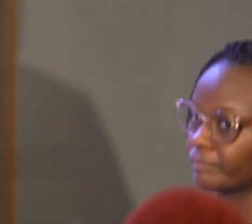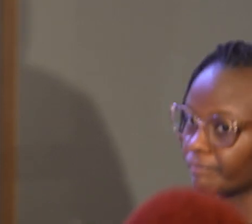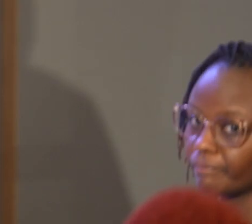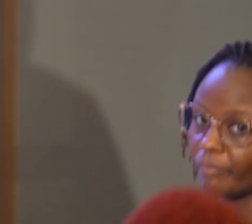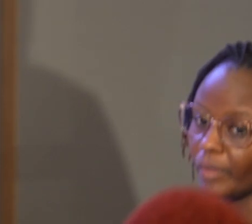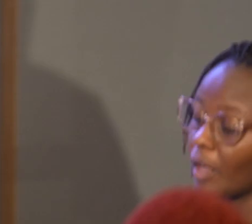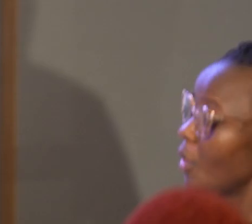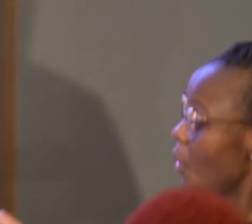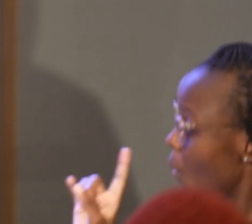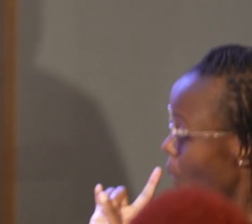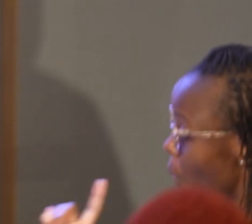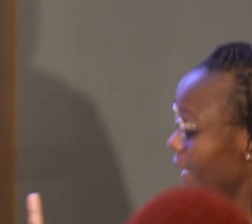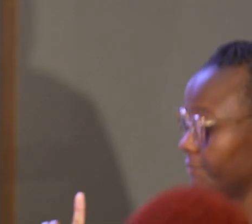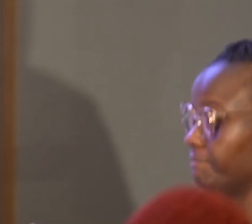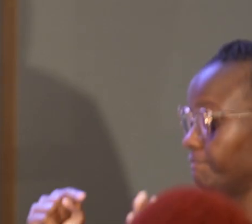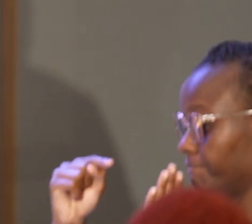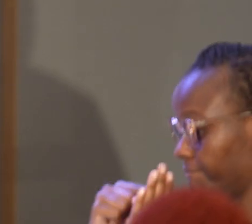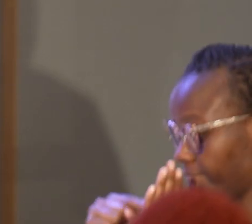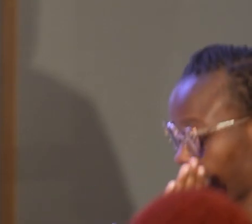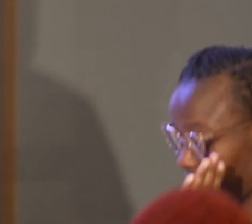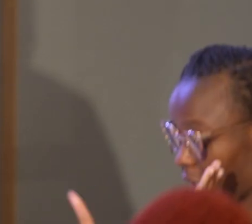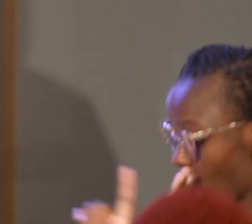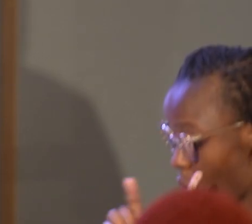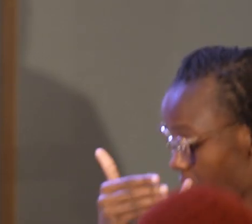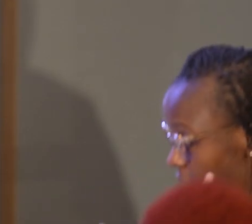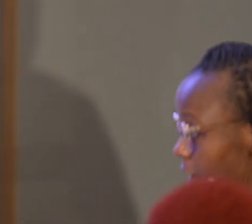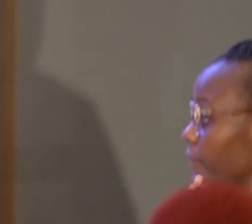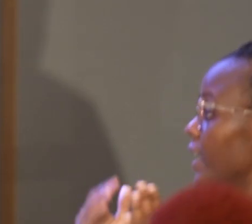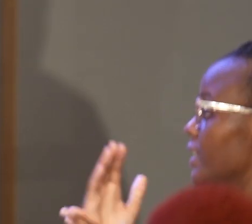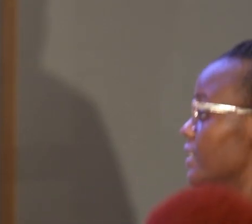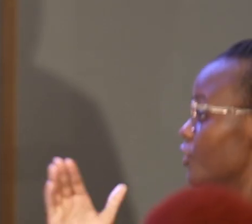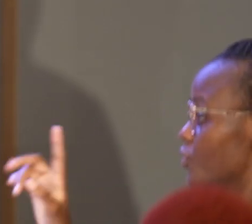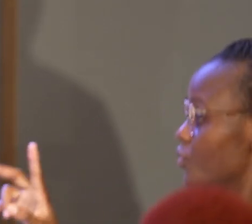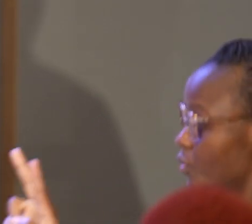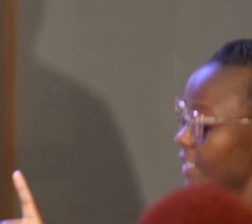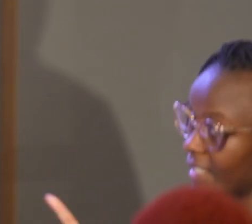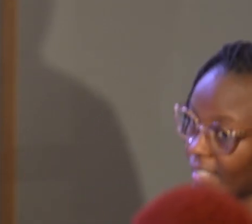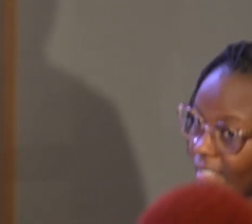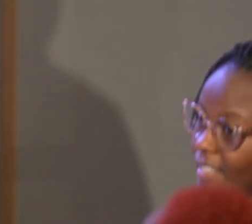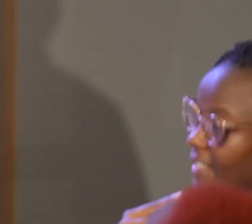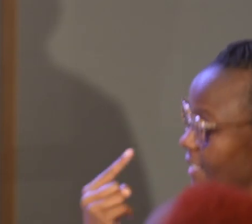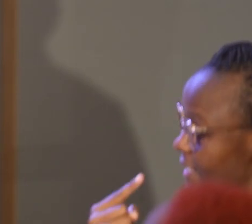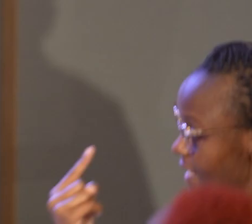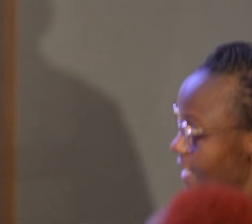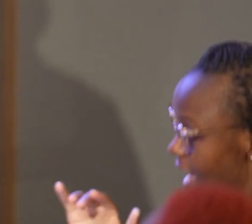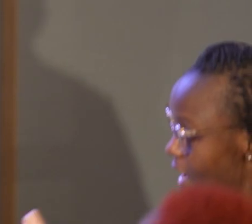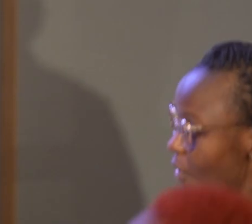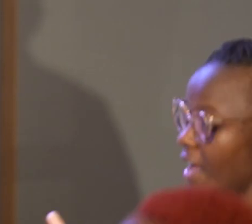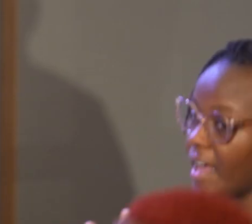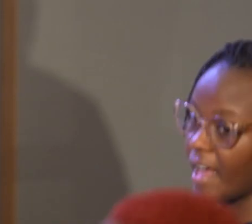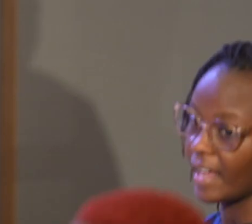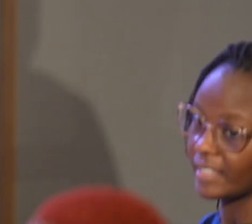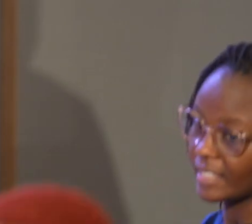One of the sections of the provisions, section 26 to be particular, speaks to the